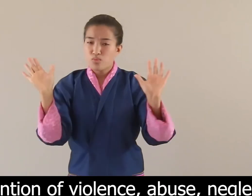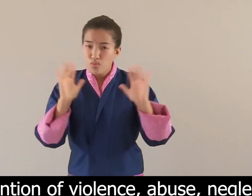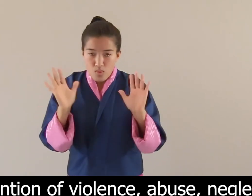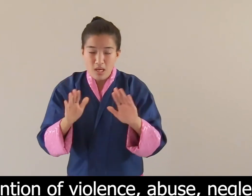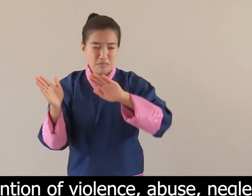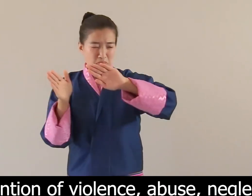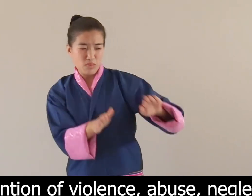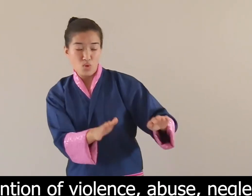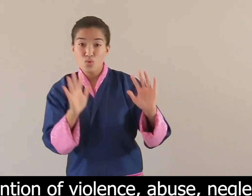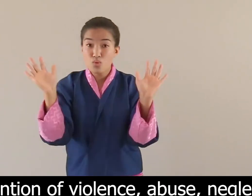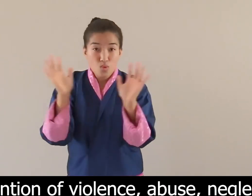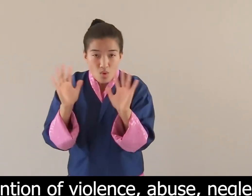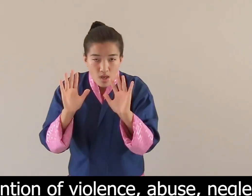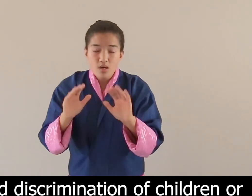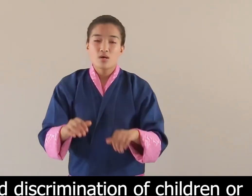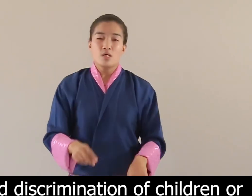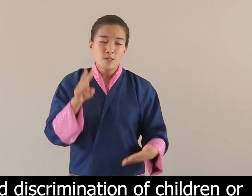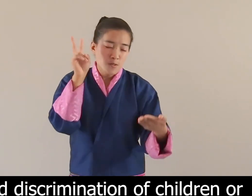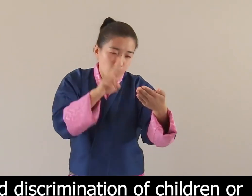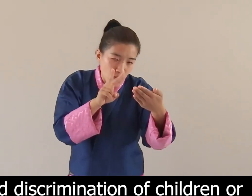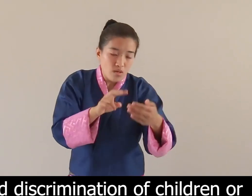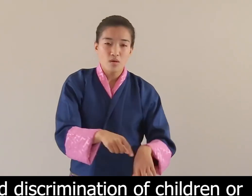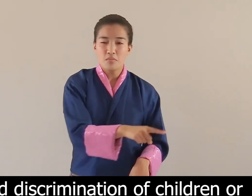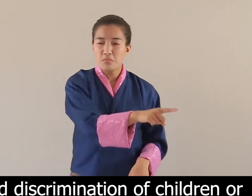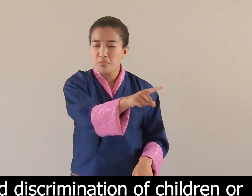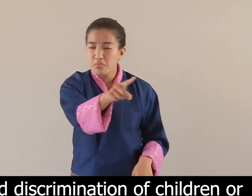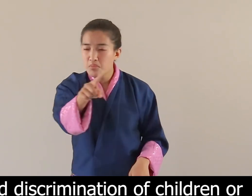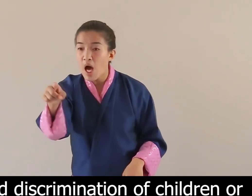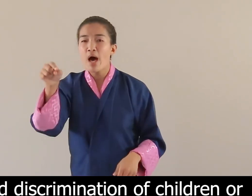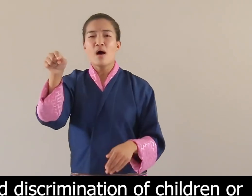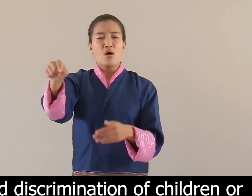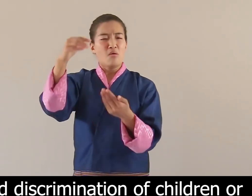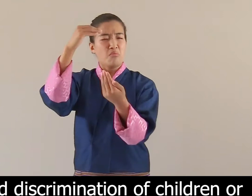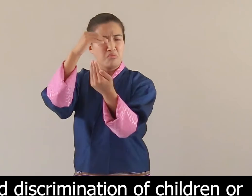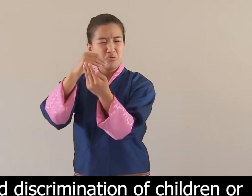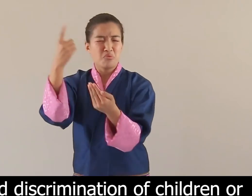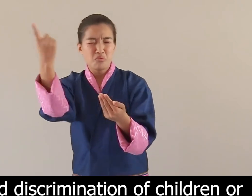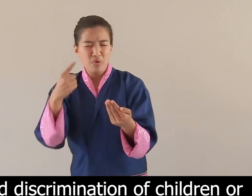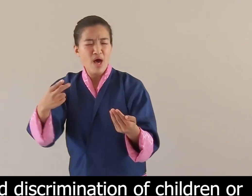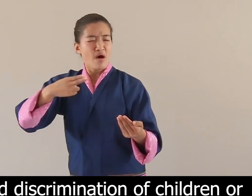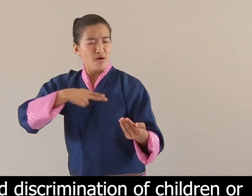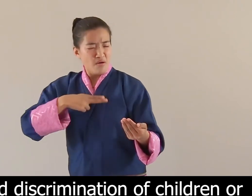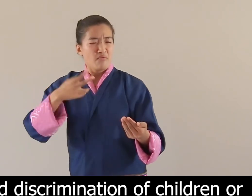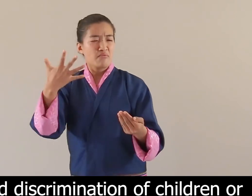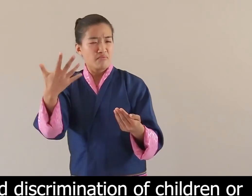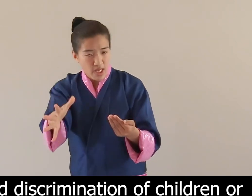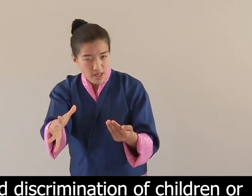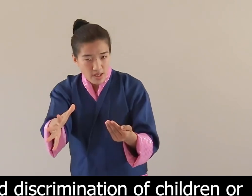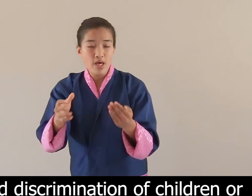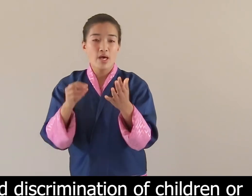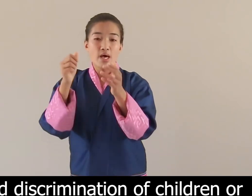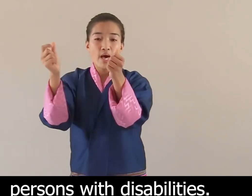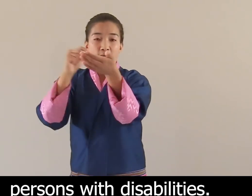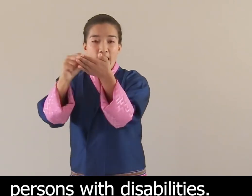abuse, neglect, and discrimination of children or persons with disabilities.